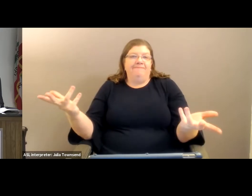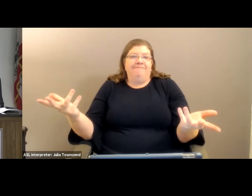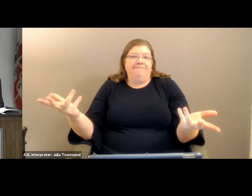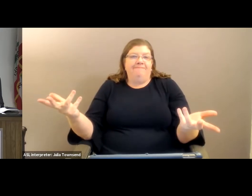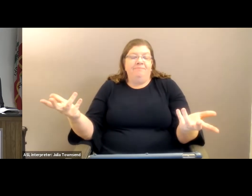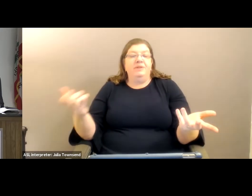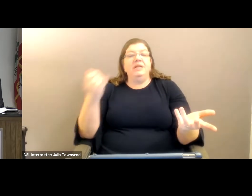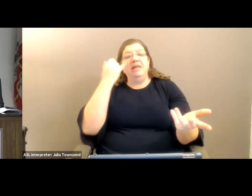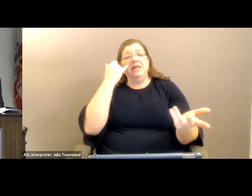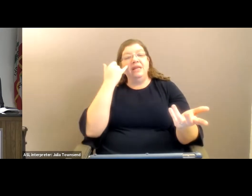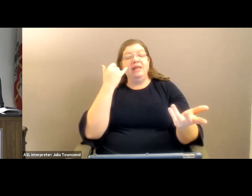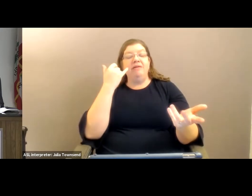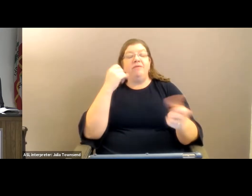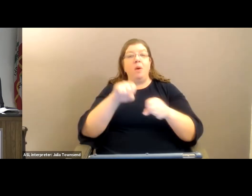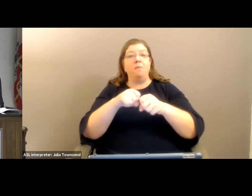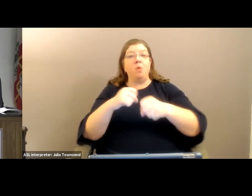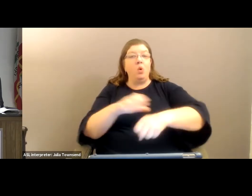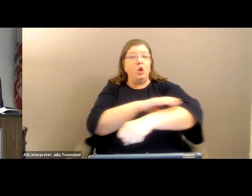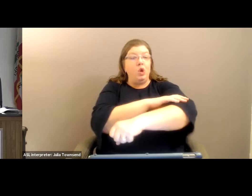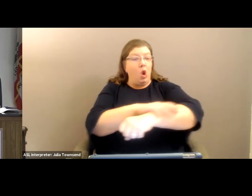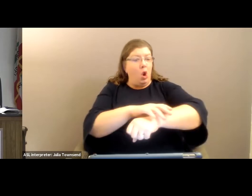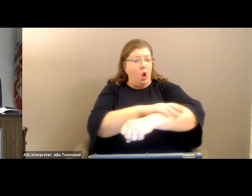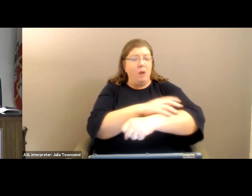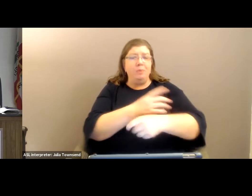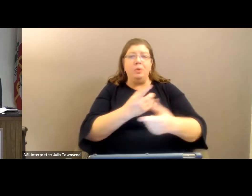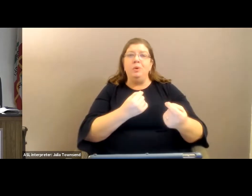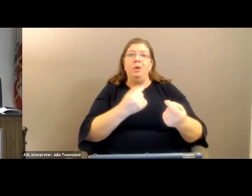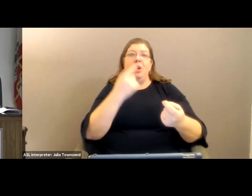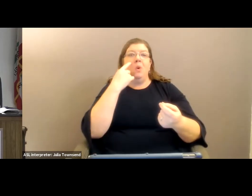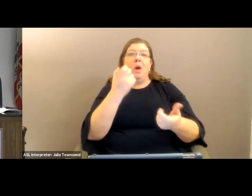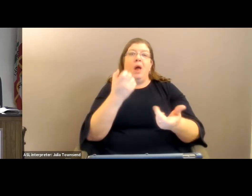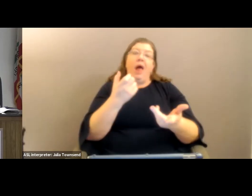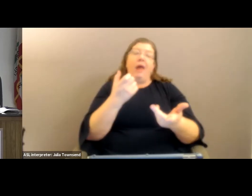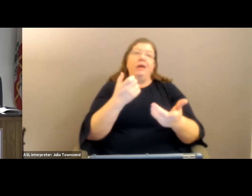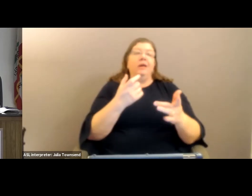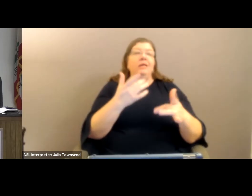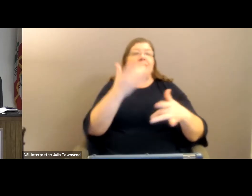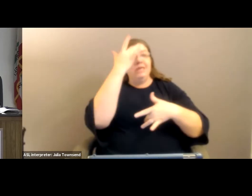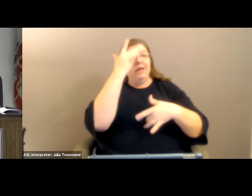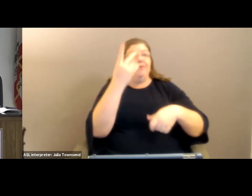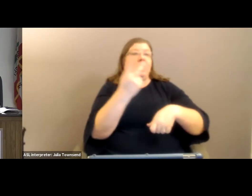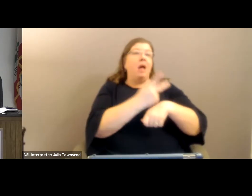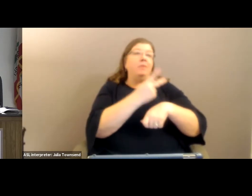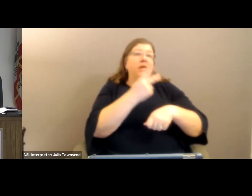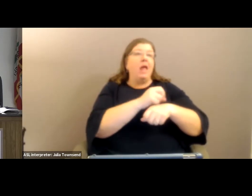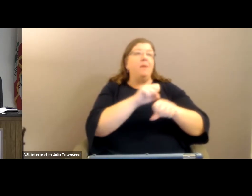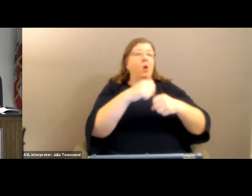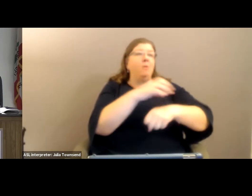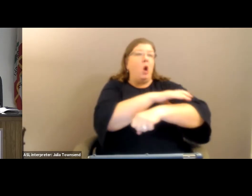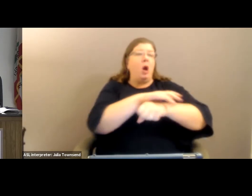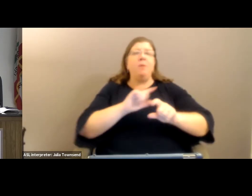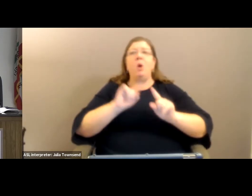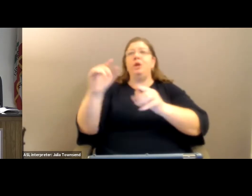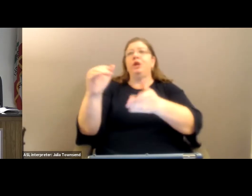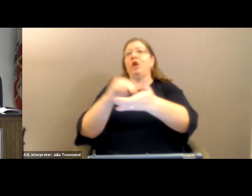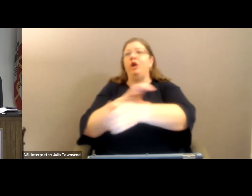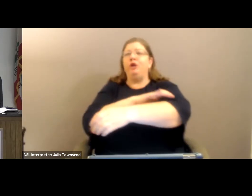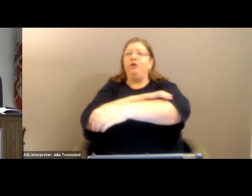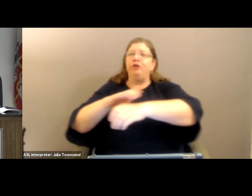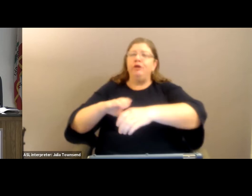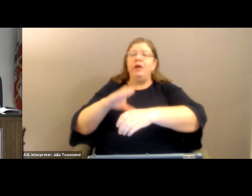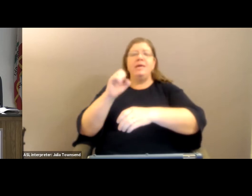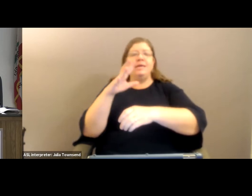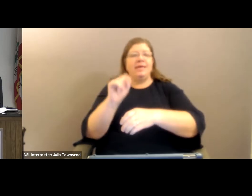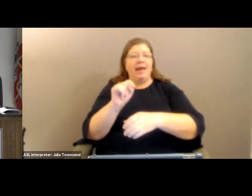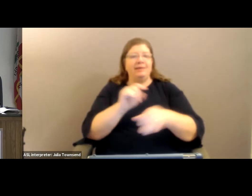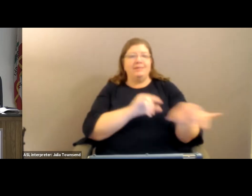if you have a broken arm, you say, oh, well, I was out for a couple of days, I had, broken arm, got a cast, and so forth. In the